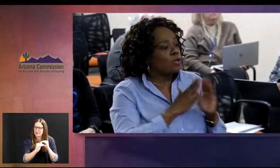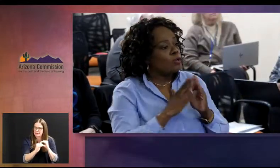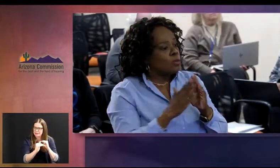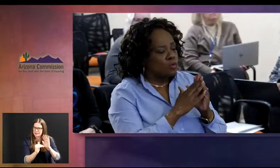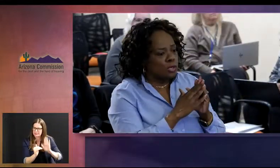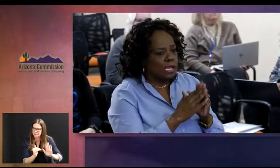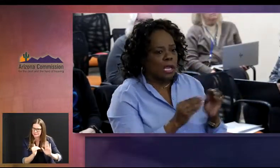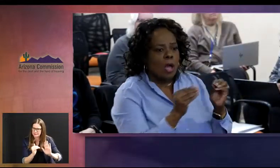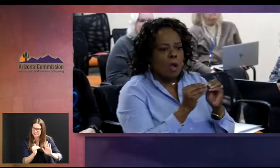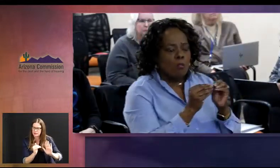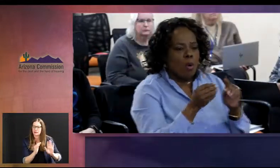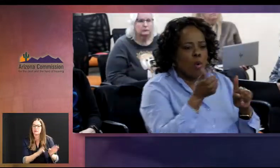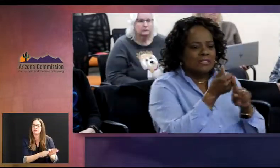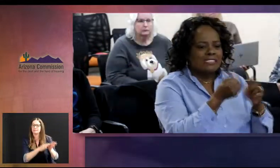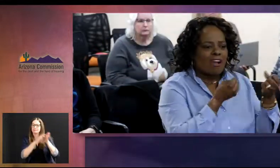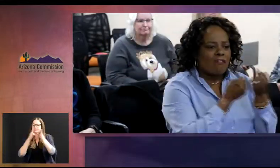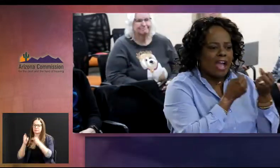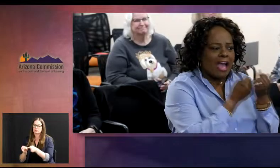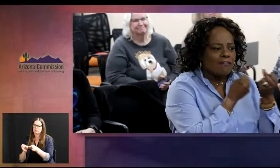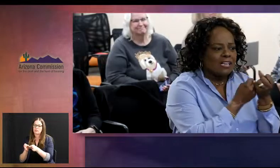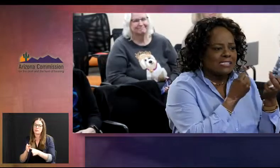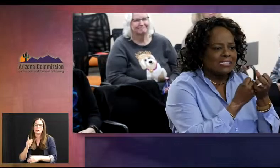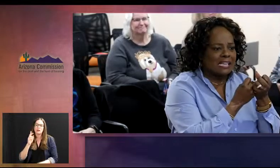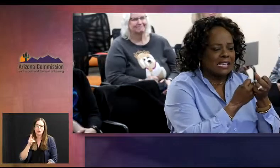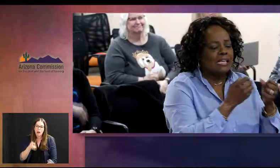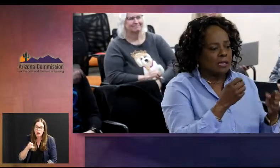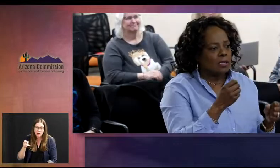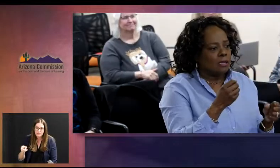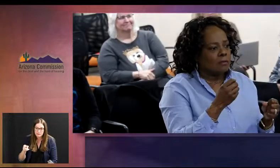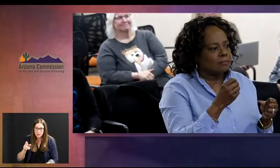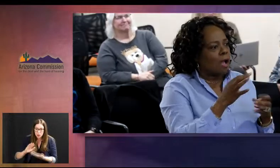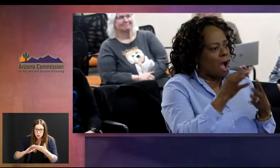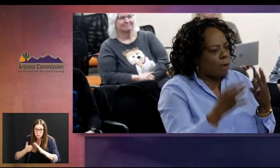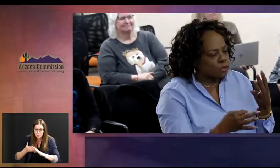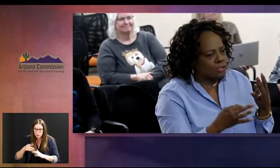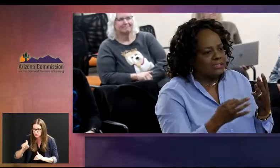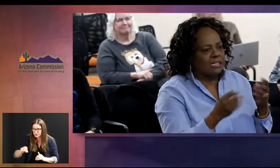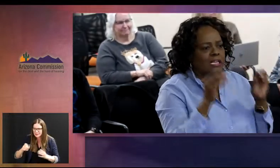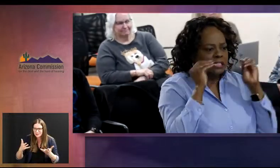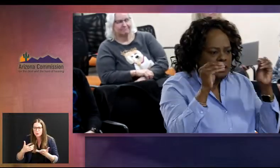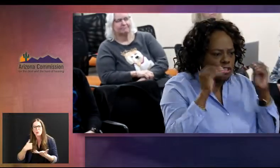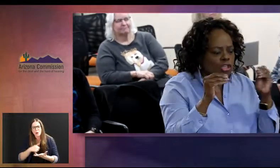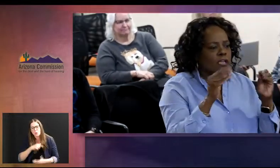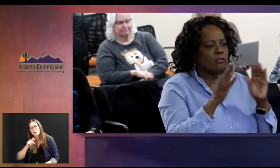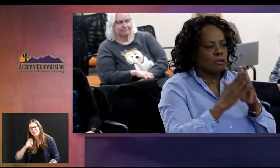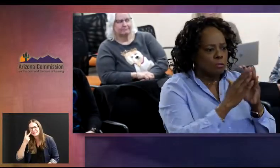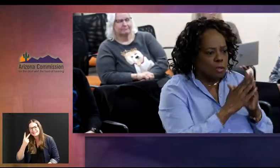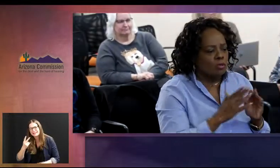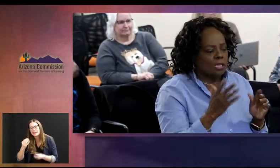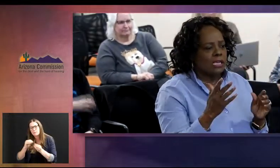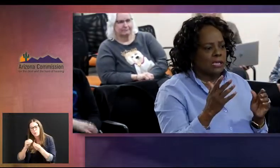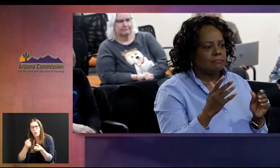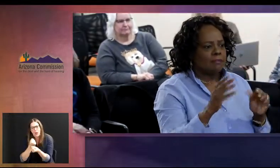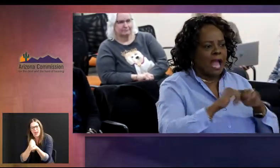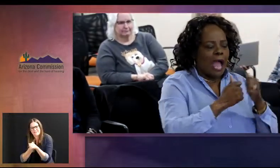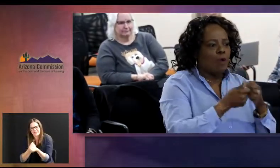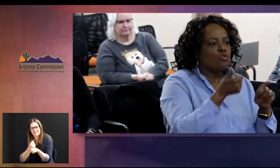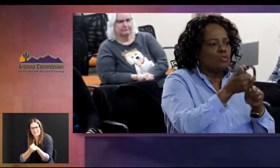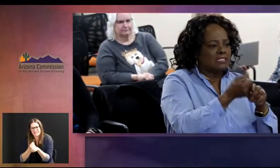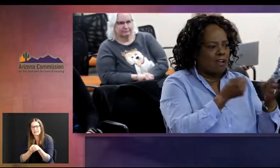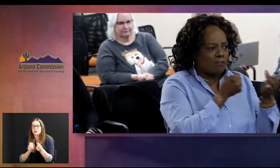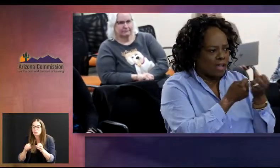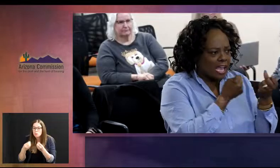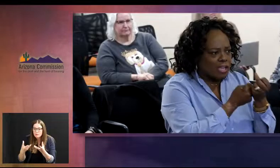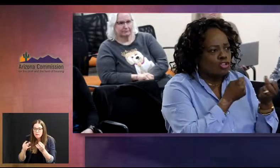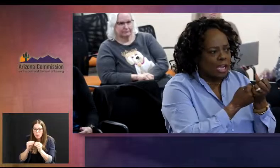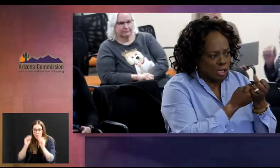Now, for our hard of hearing communities, we need more advocacy here. We need more we need more